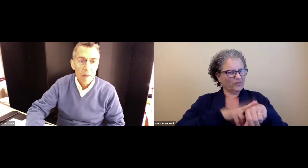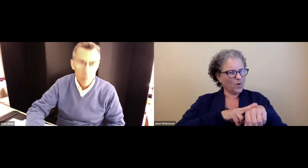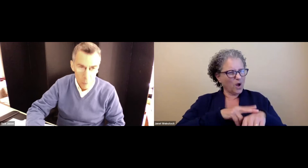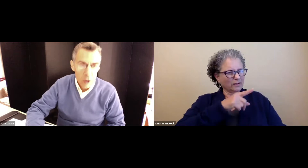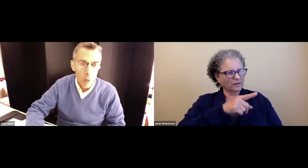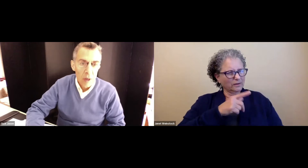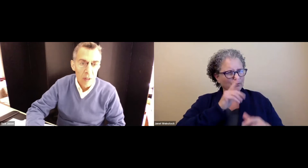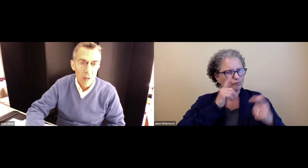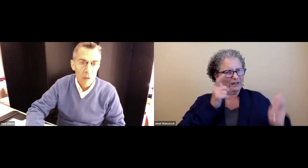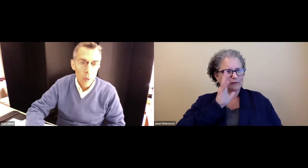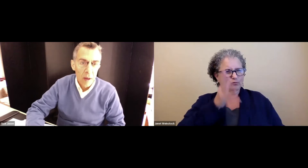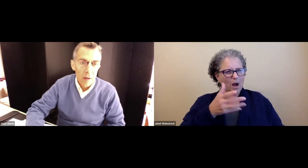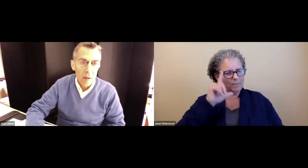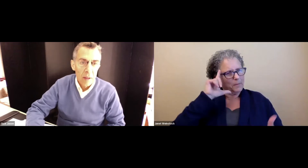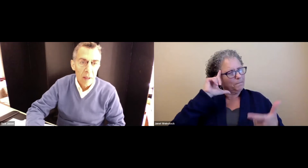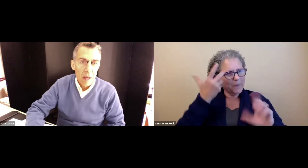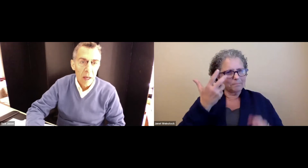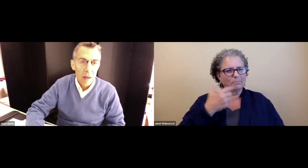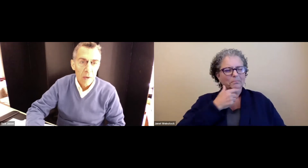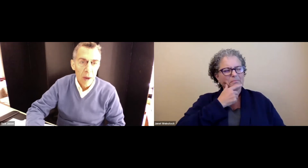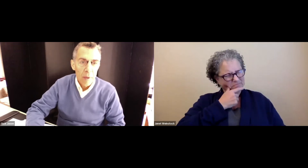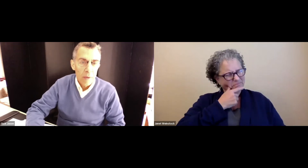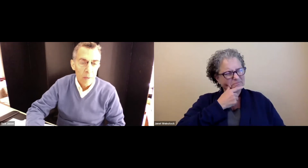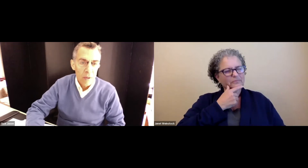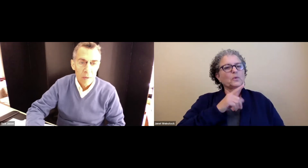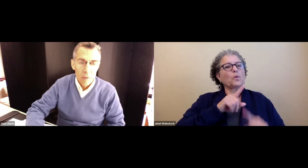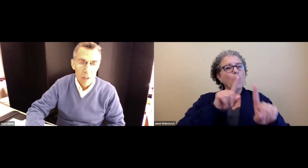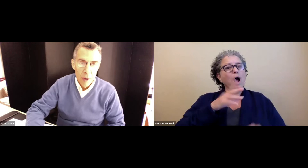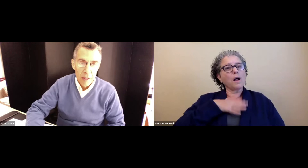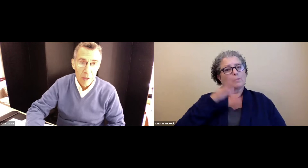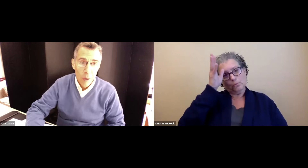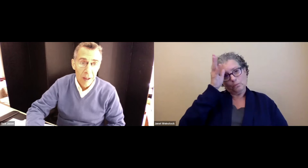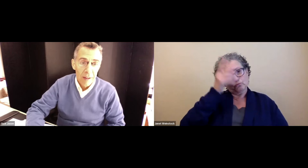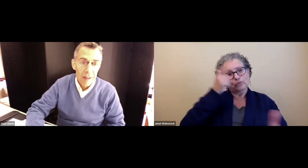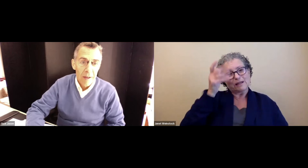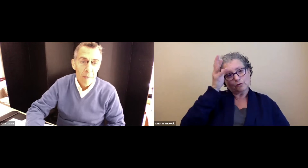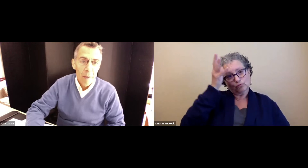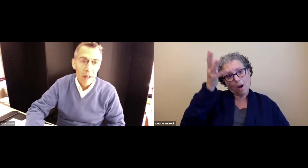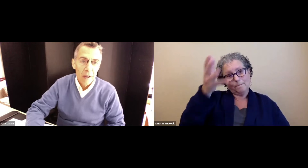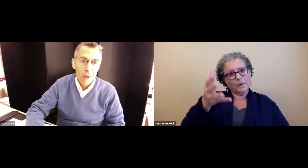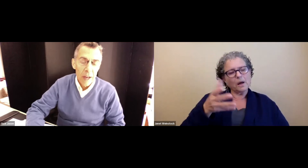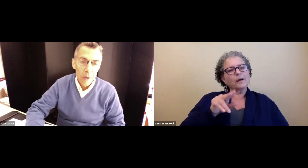Richard born as deaf as well, grandmother was surprised as well. But my